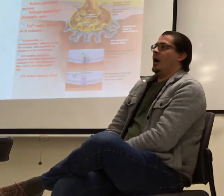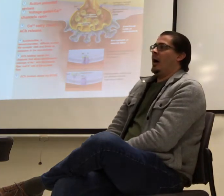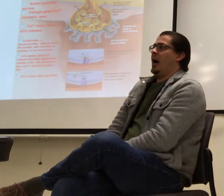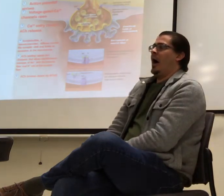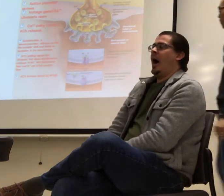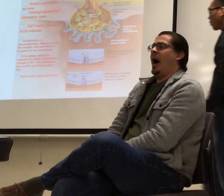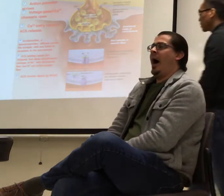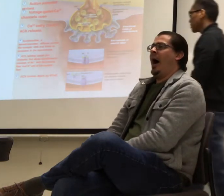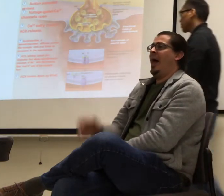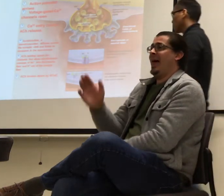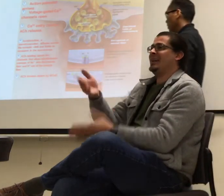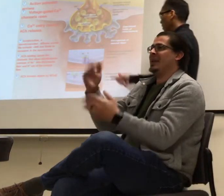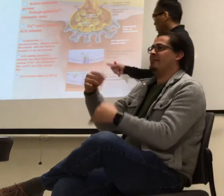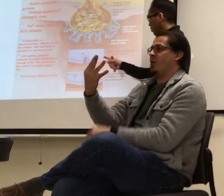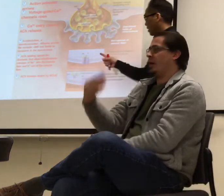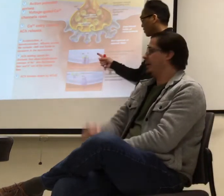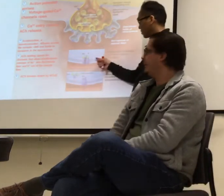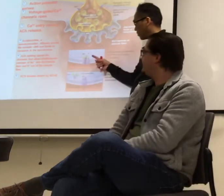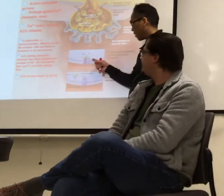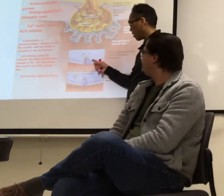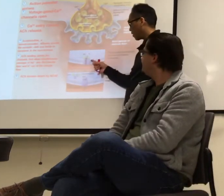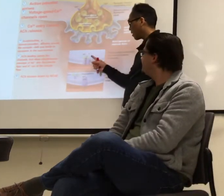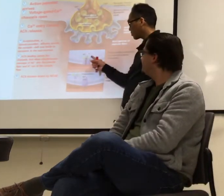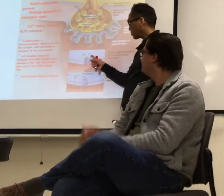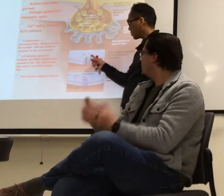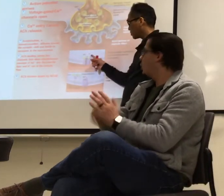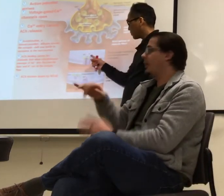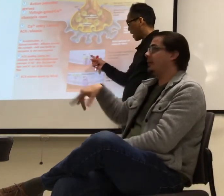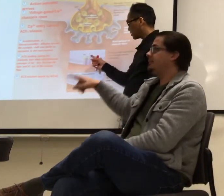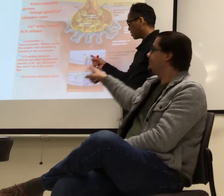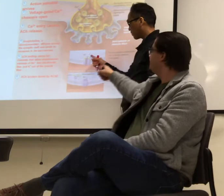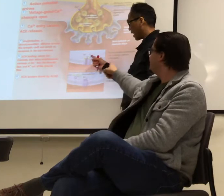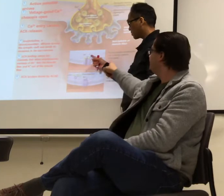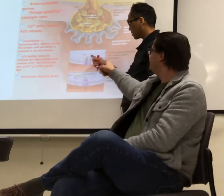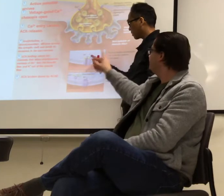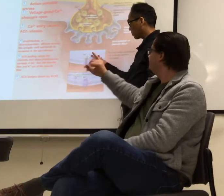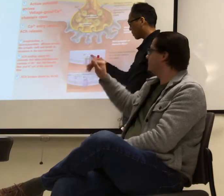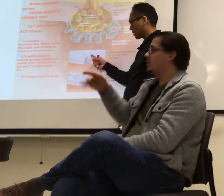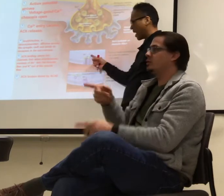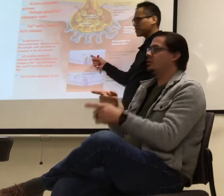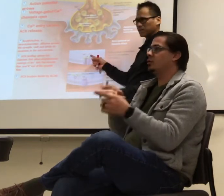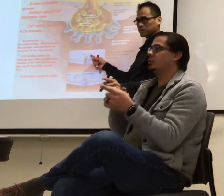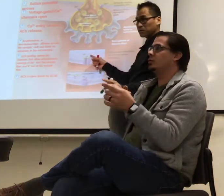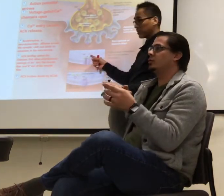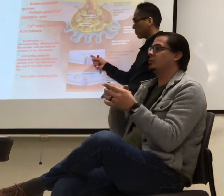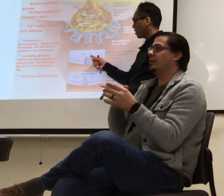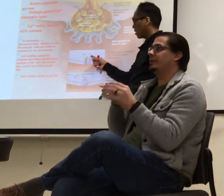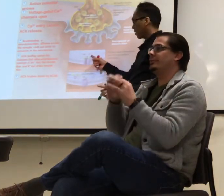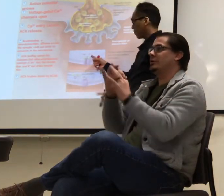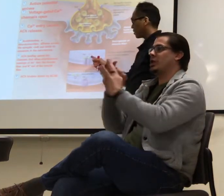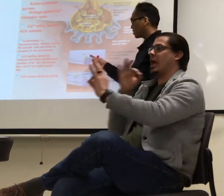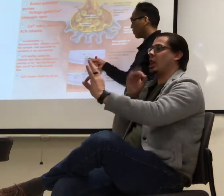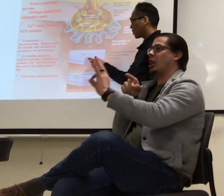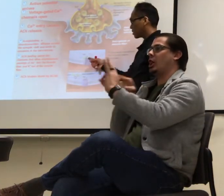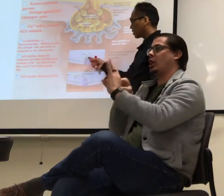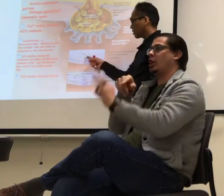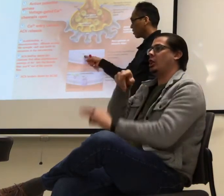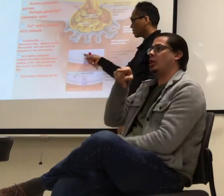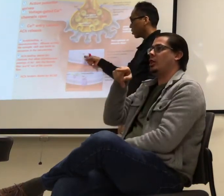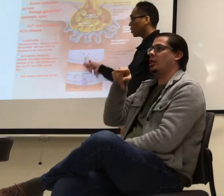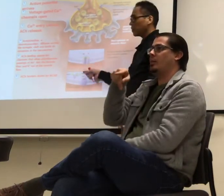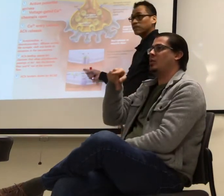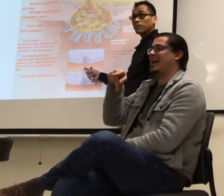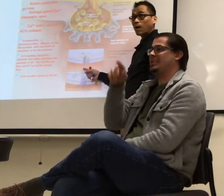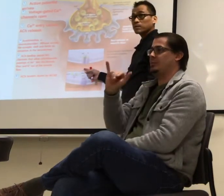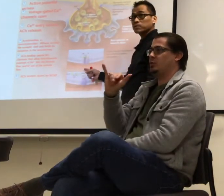All right, so that's what step 4 is. It's showing it to you there. It also shows the passage of potassium, excuse me. But just focus on